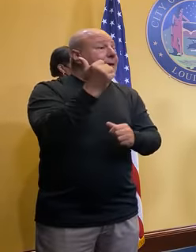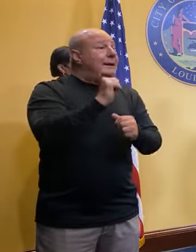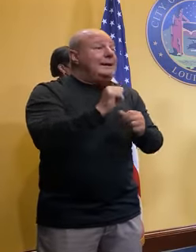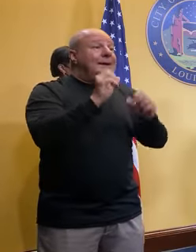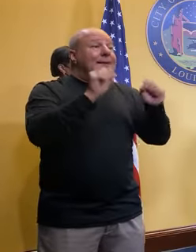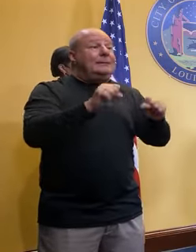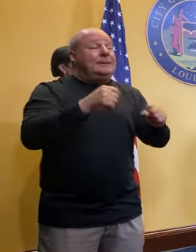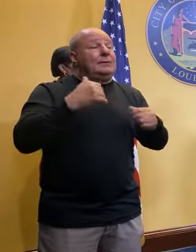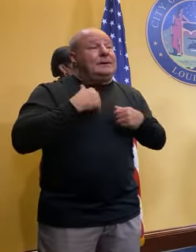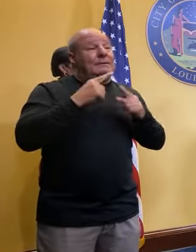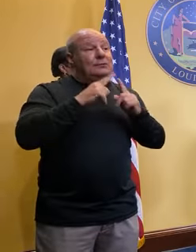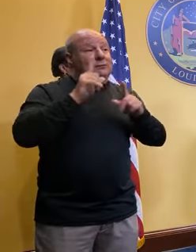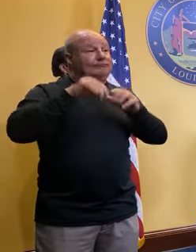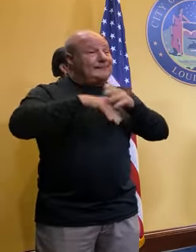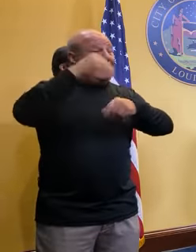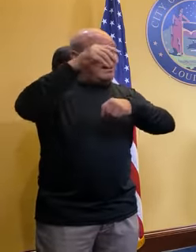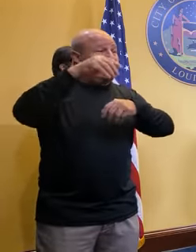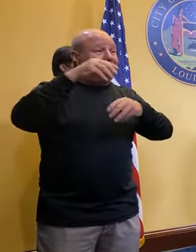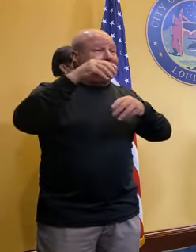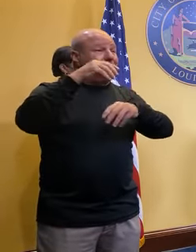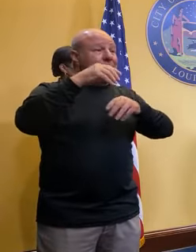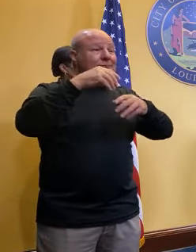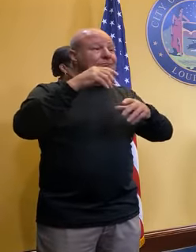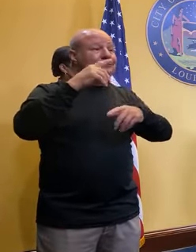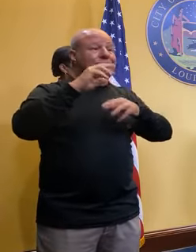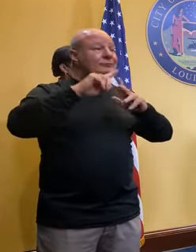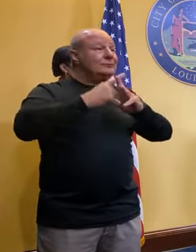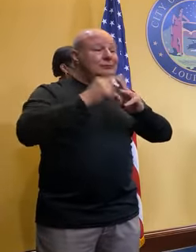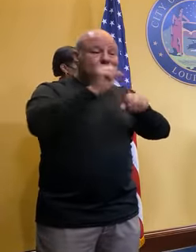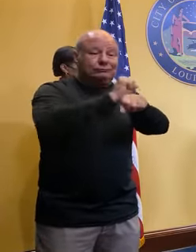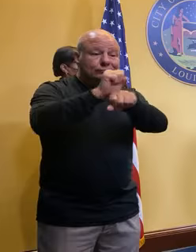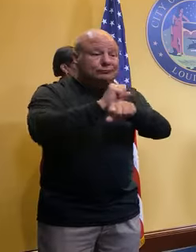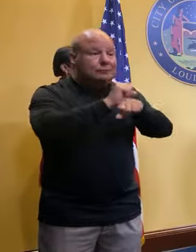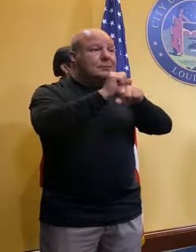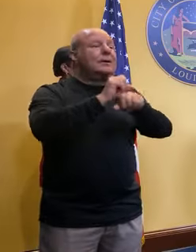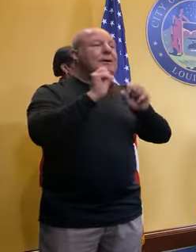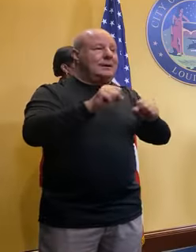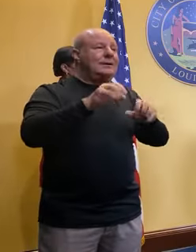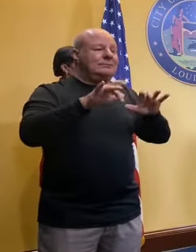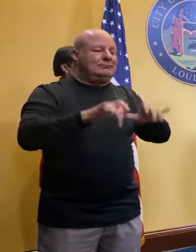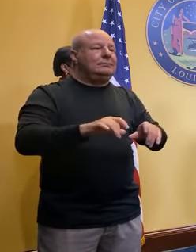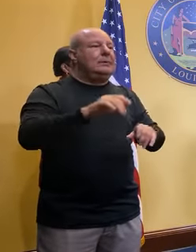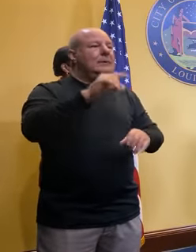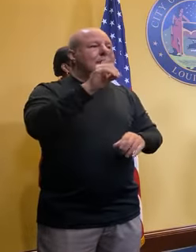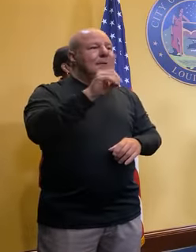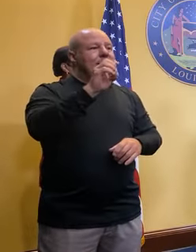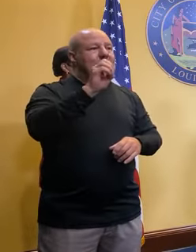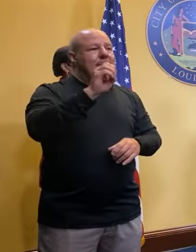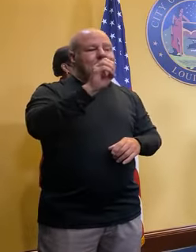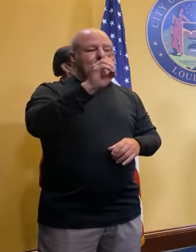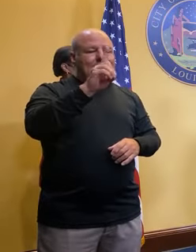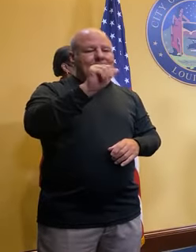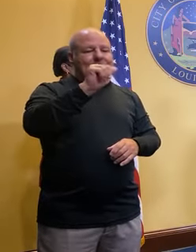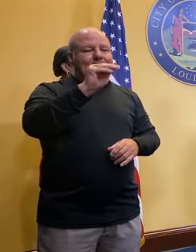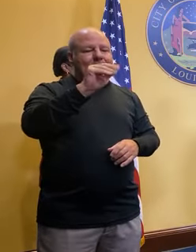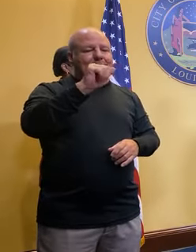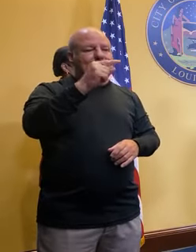ability we have to really get out there and get the ball rolling on this can be done at damage.la.gov. Obviously this